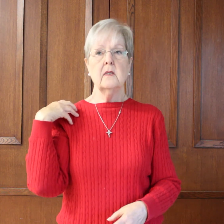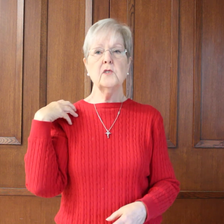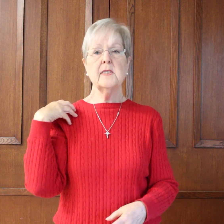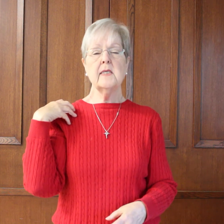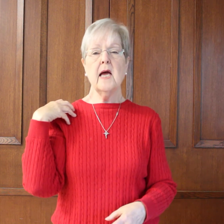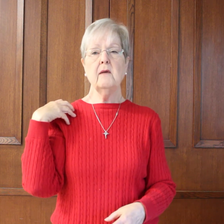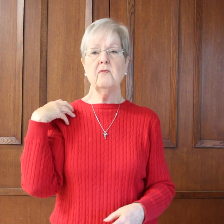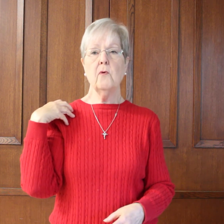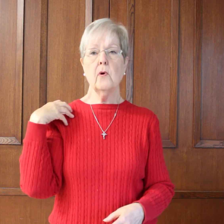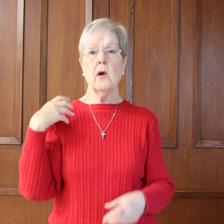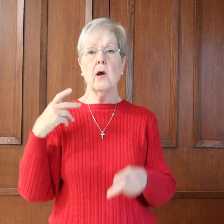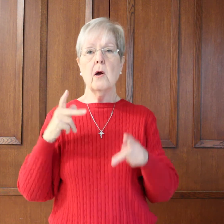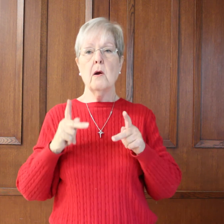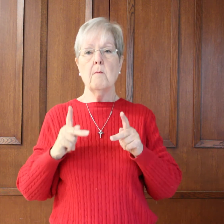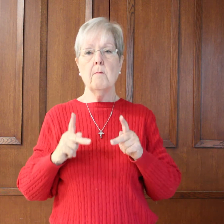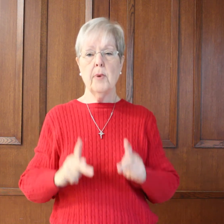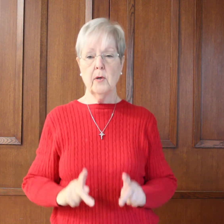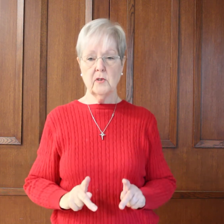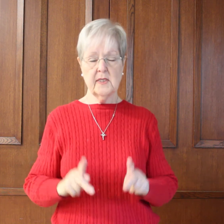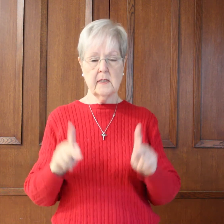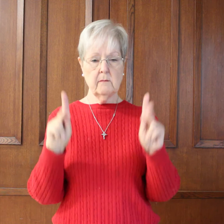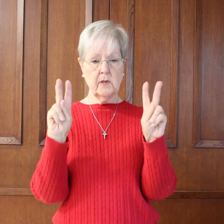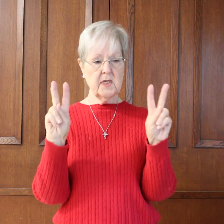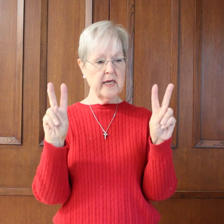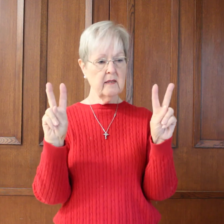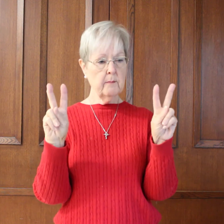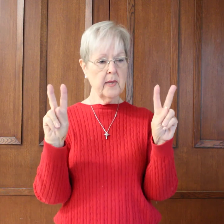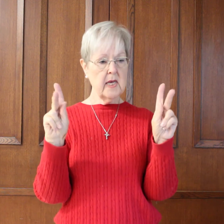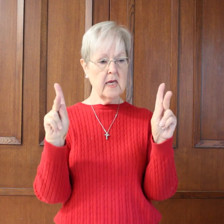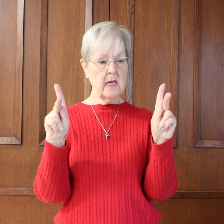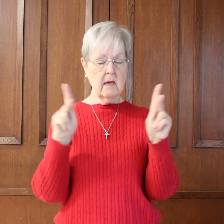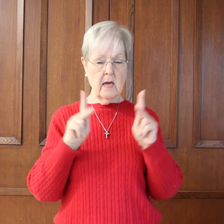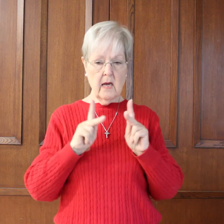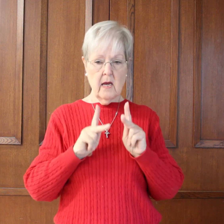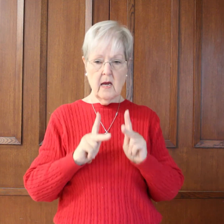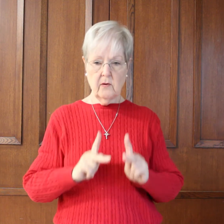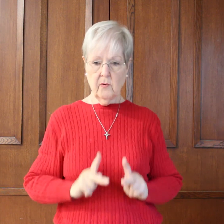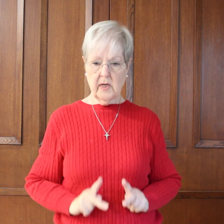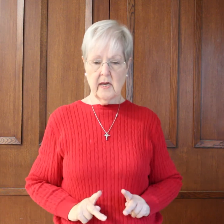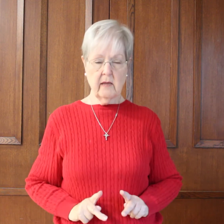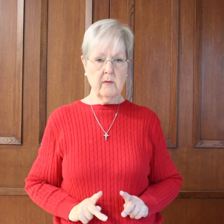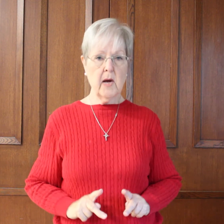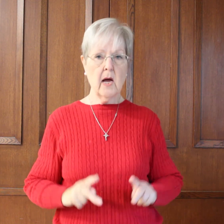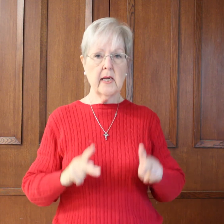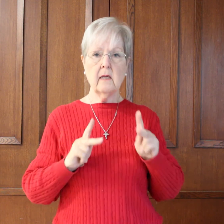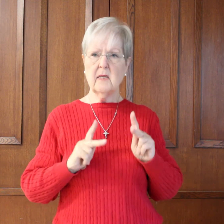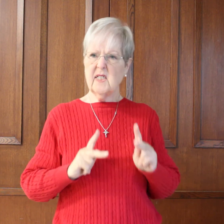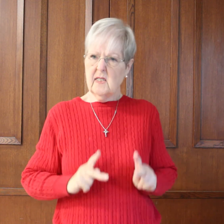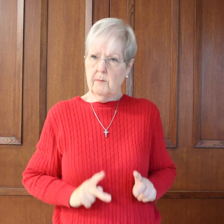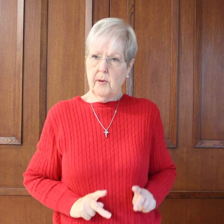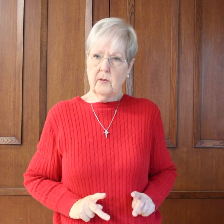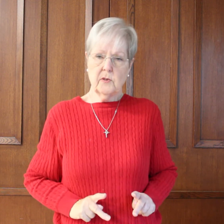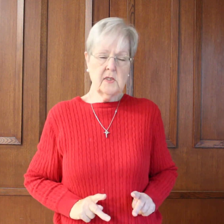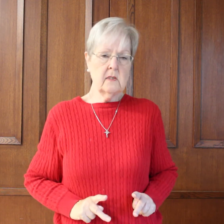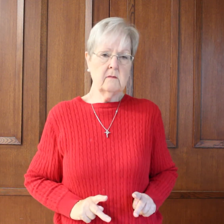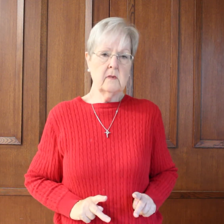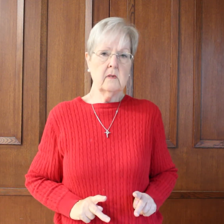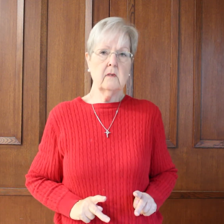There's a sign for person. You take the P and you run it down the body. This is a person,